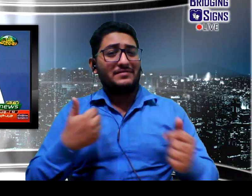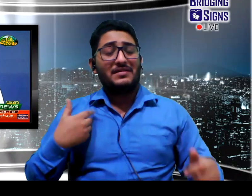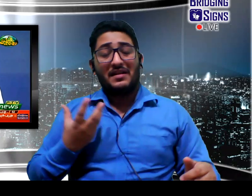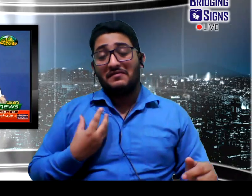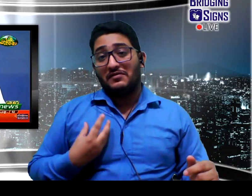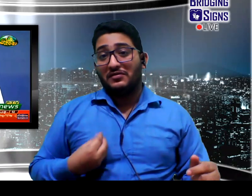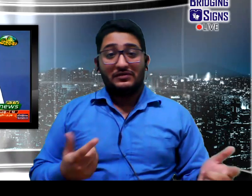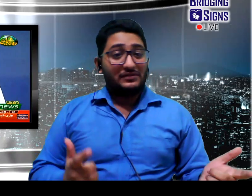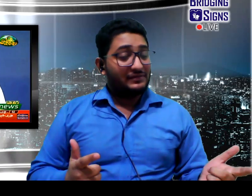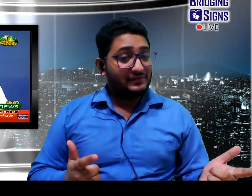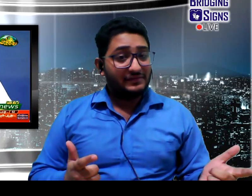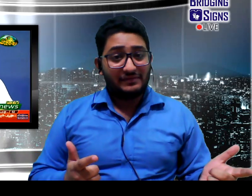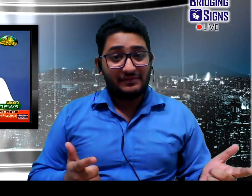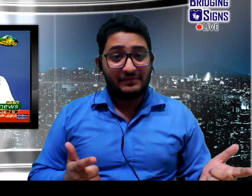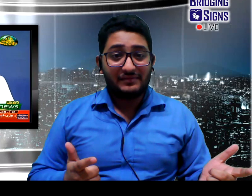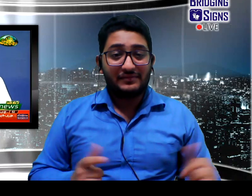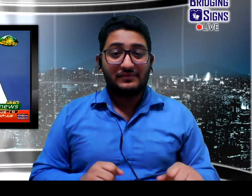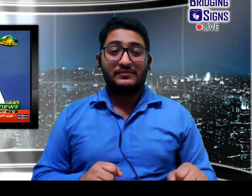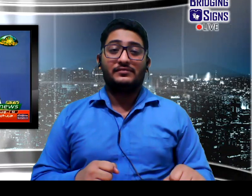It's